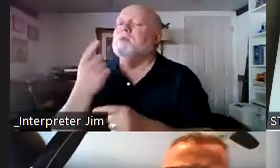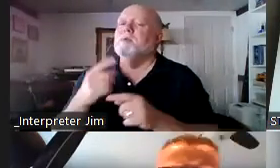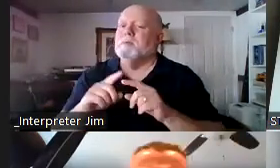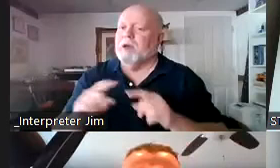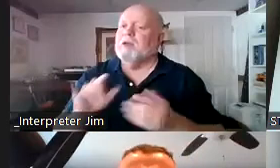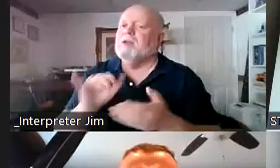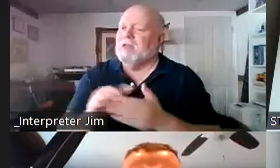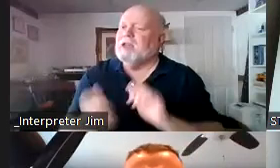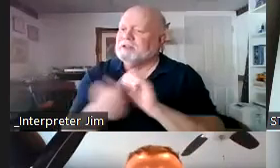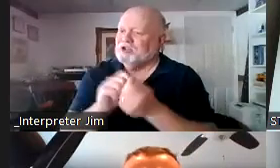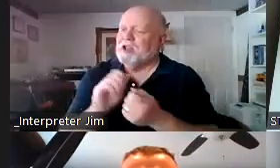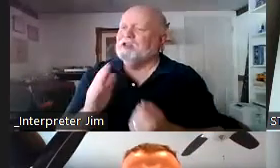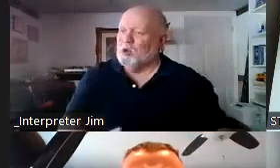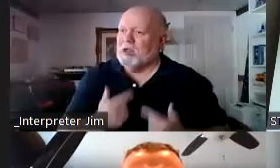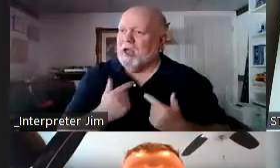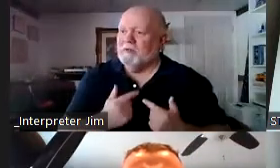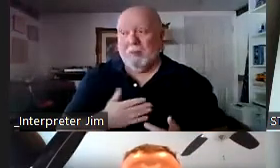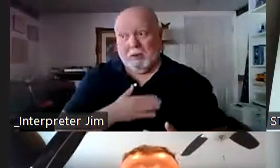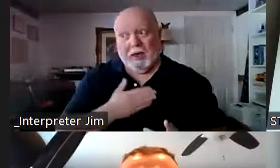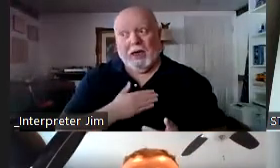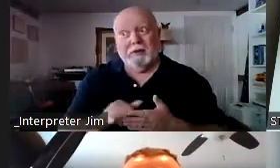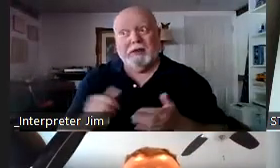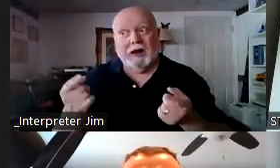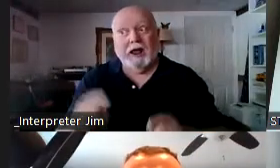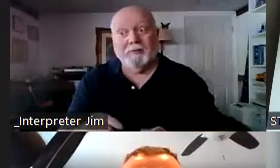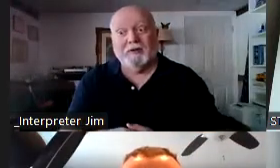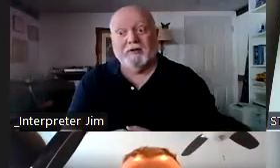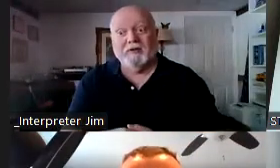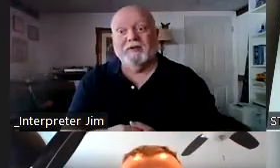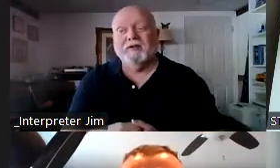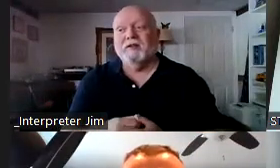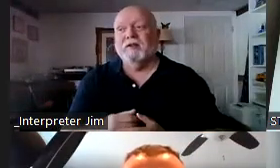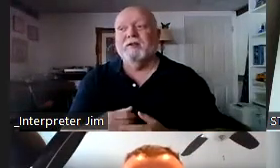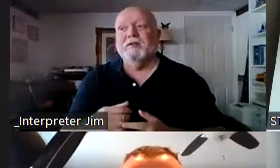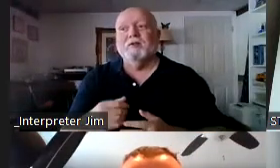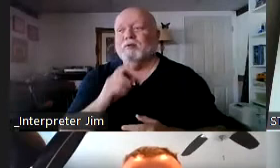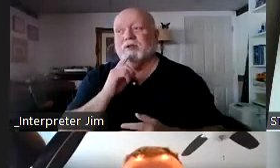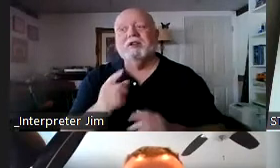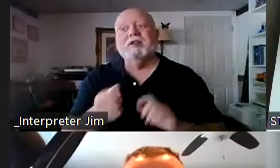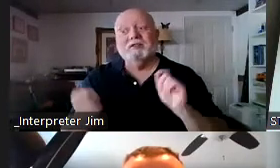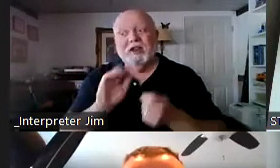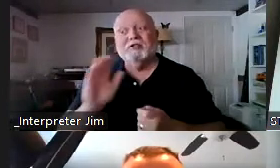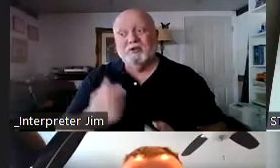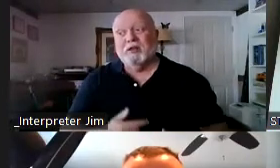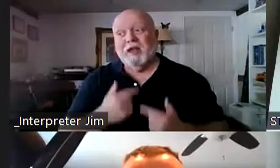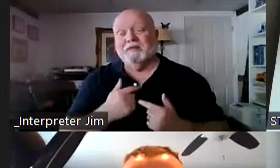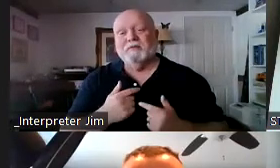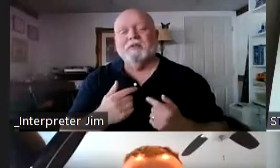life-changing moment. I'm glad that Absolutely. you had that. And that just had to be life-changing.